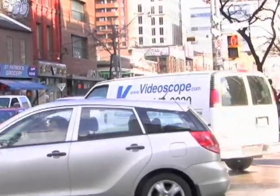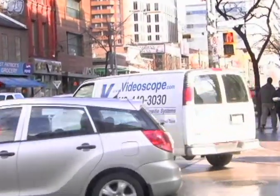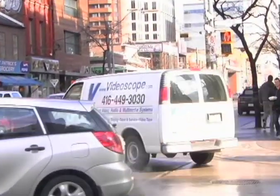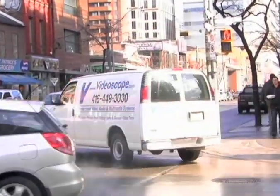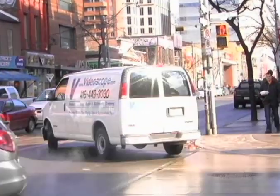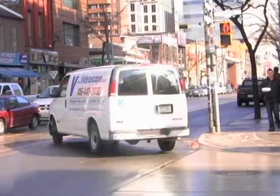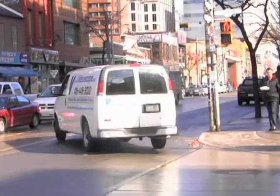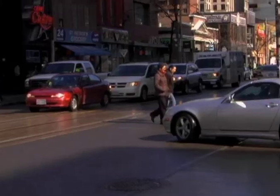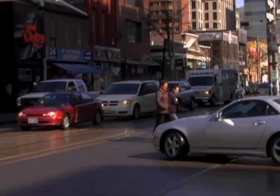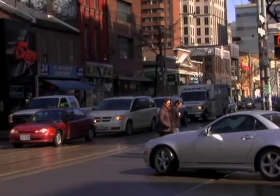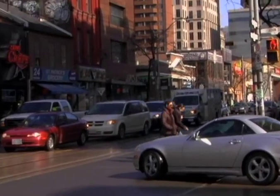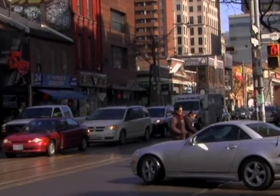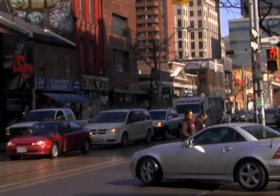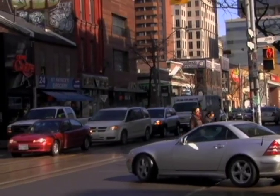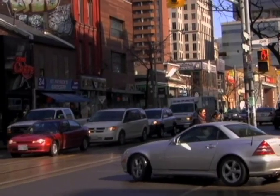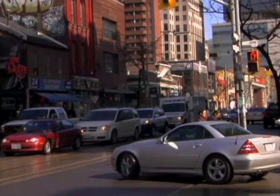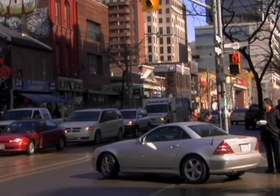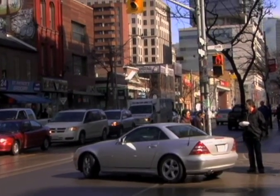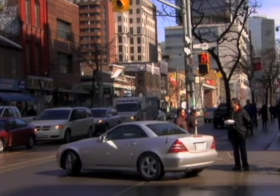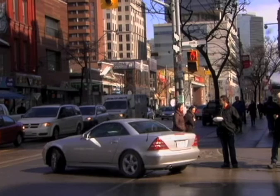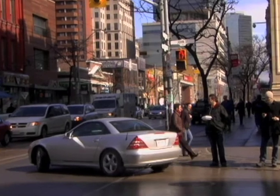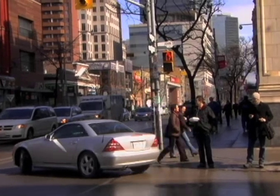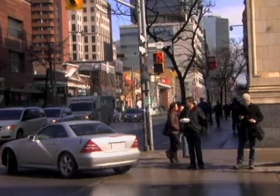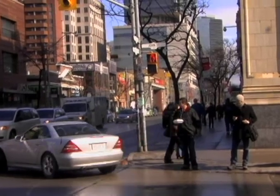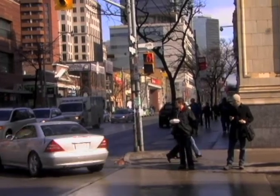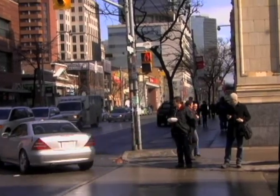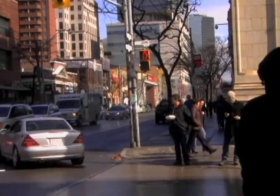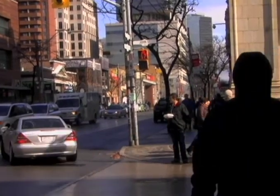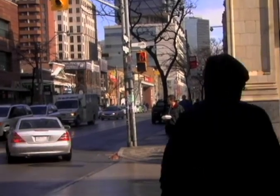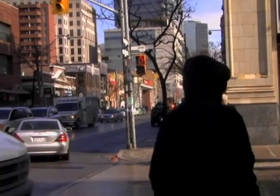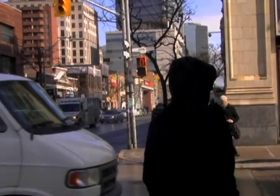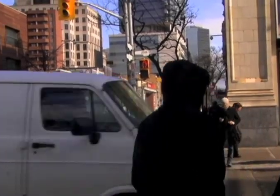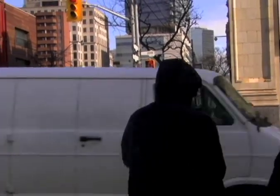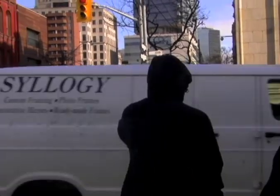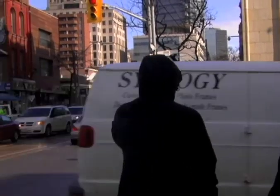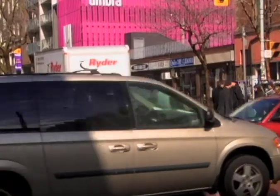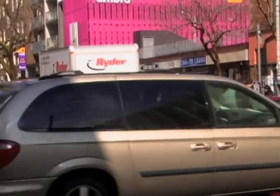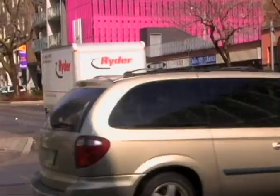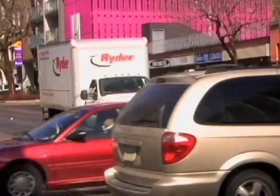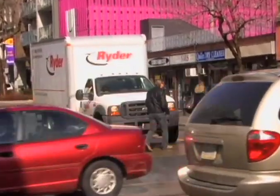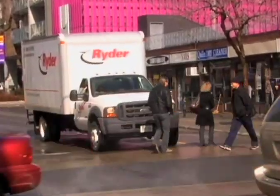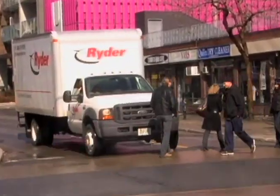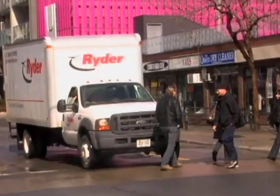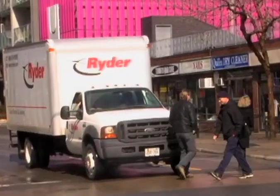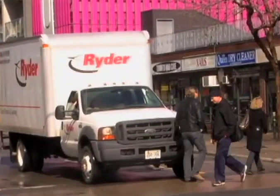Helen Keller once said, "Life is either a daring adventure or nothing." Have you ever wondered what your life would be